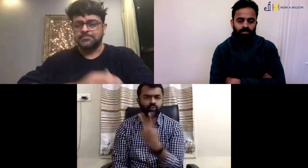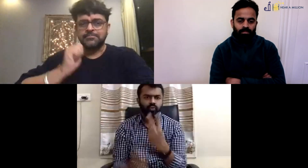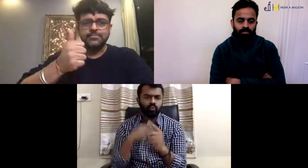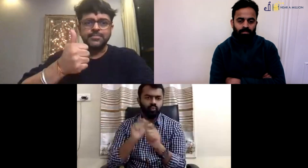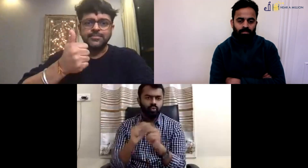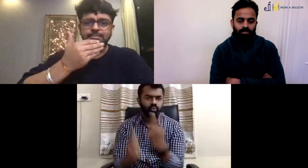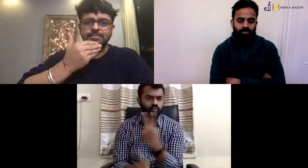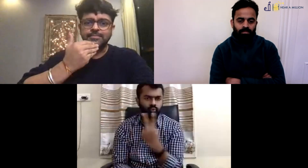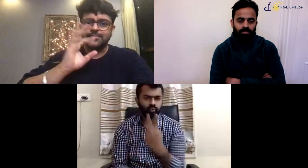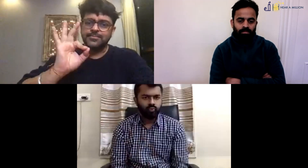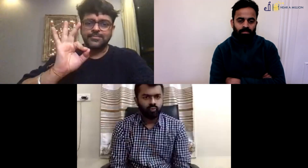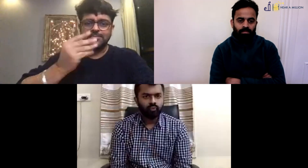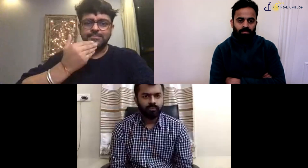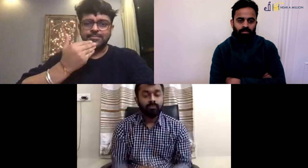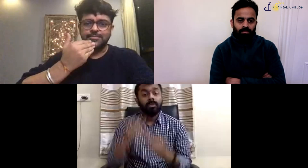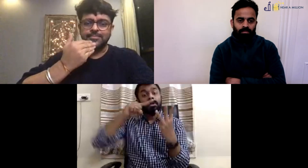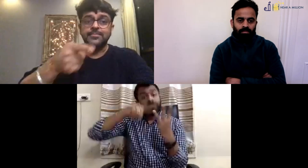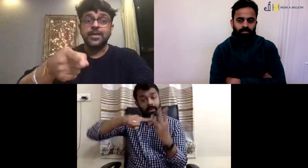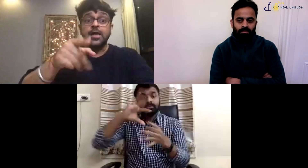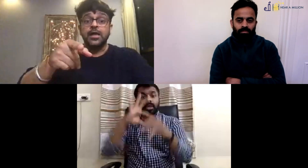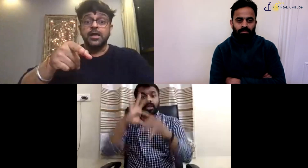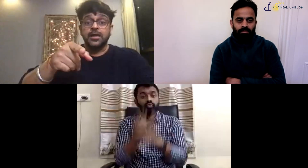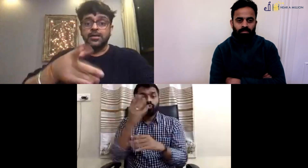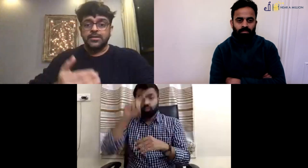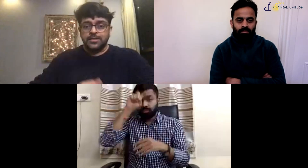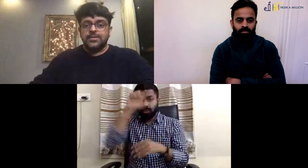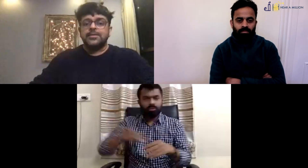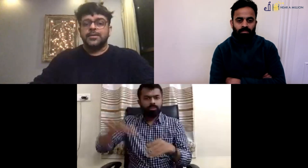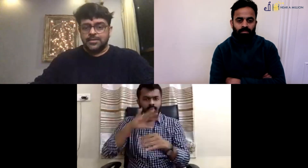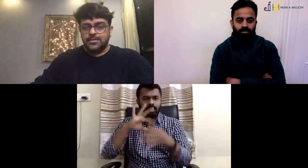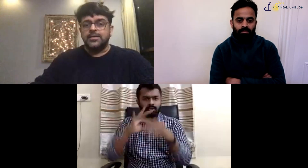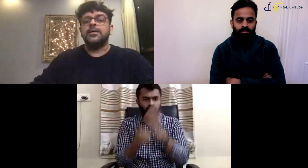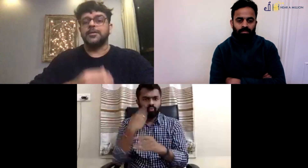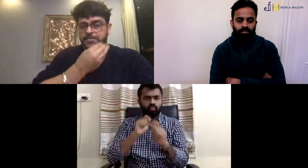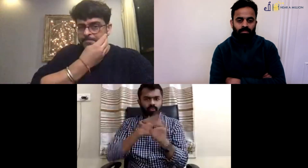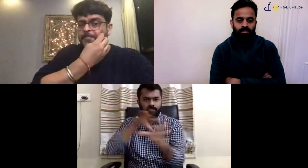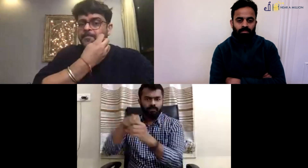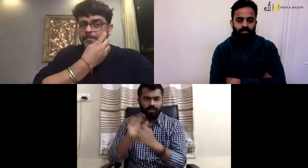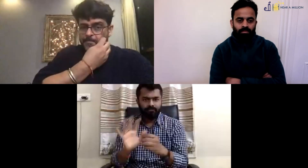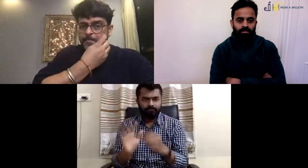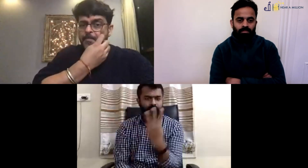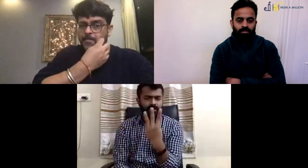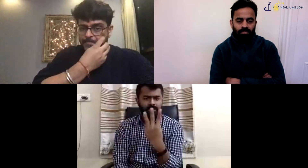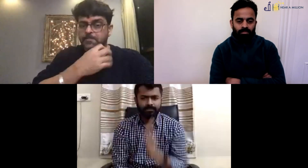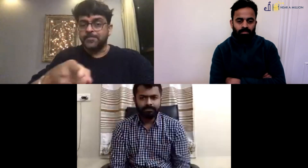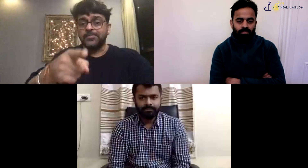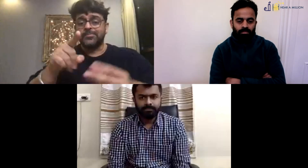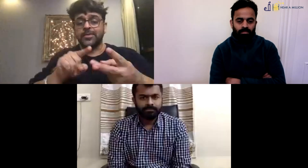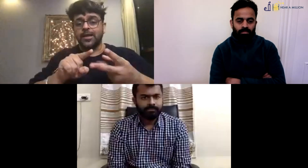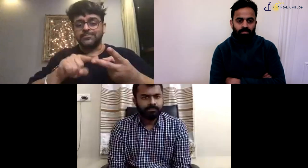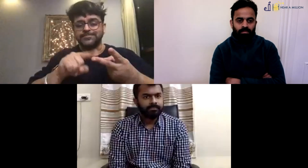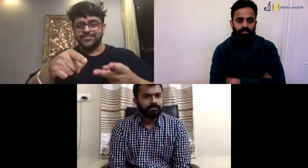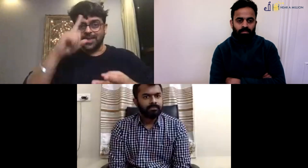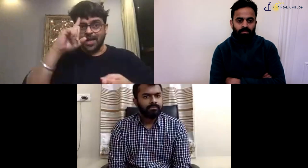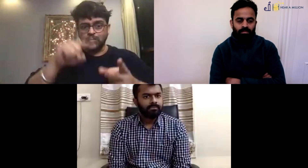people. So I'm working in two Thank sectors. you. Thank And you. the third one, I have the organization also. I'm working with the